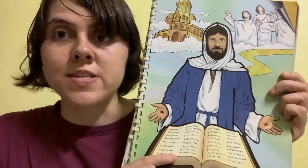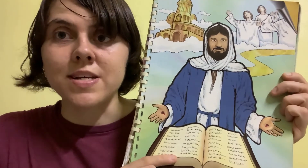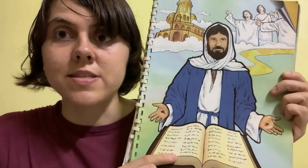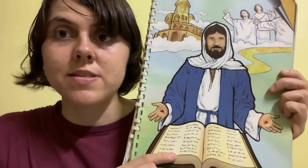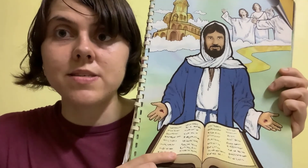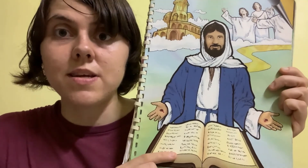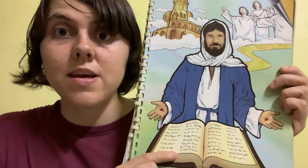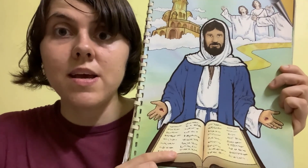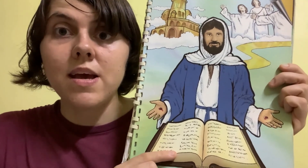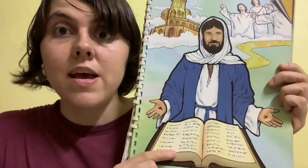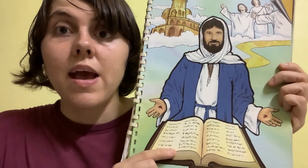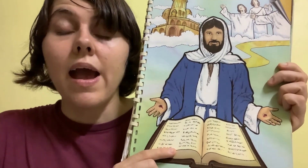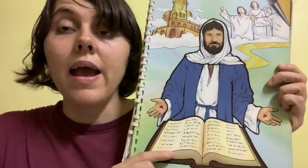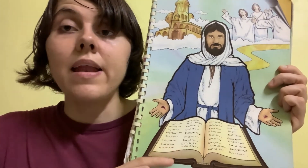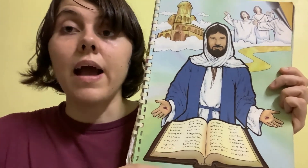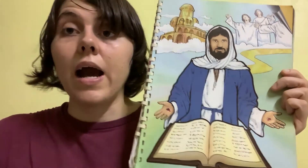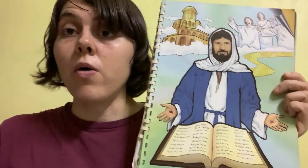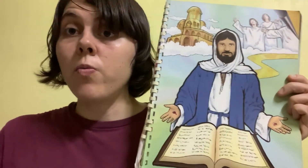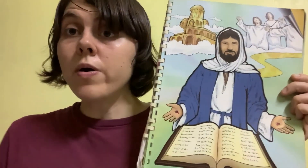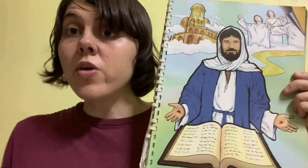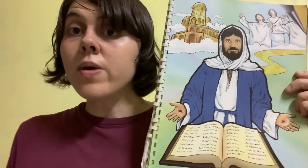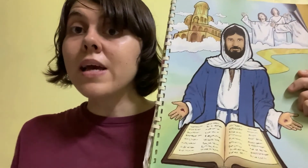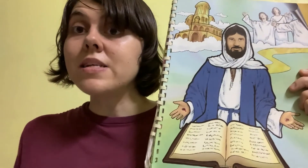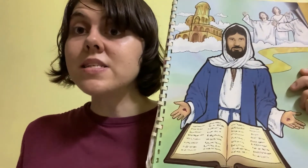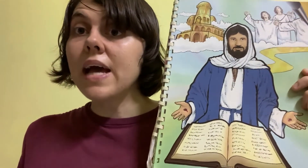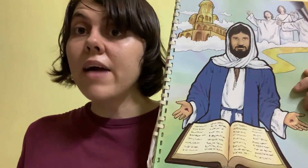Jesus. And how will you get into heaven?